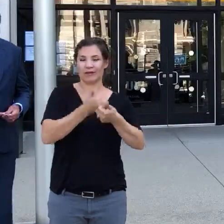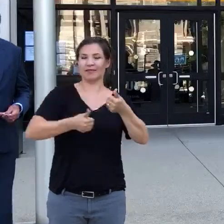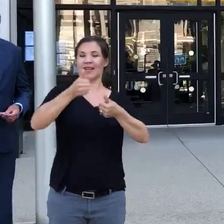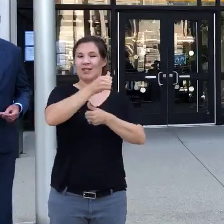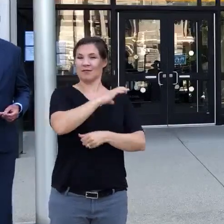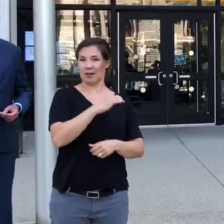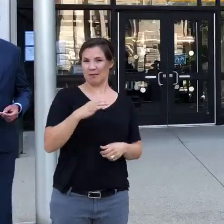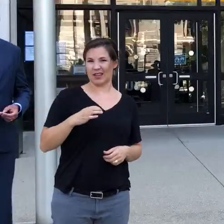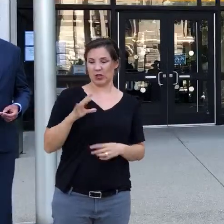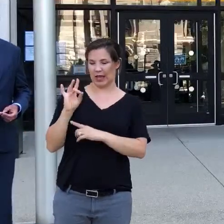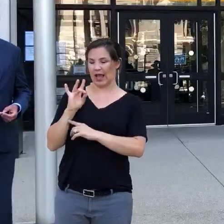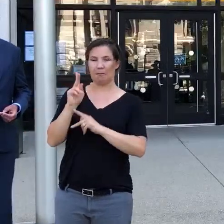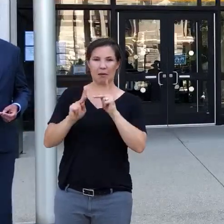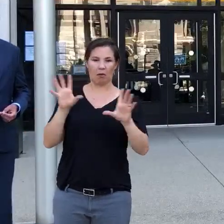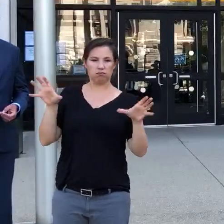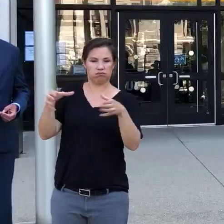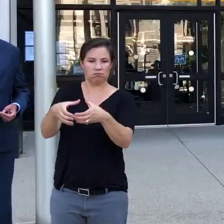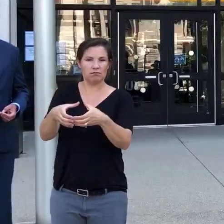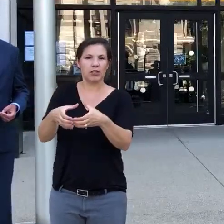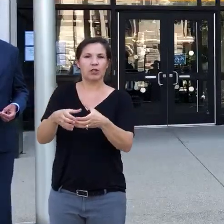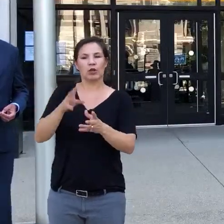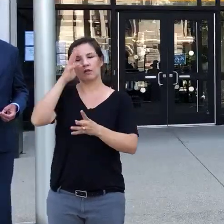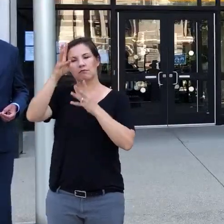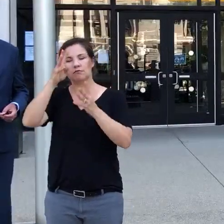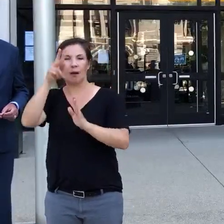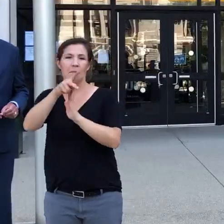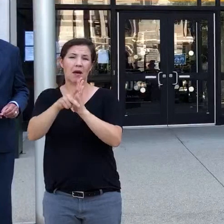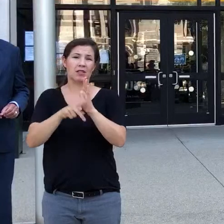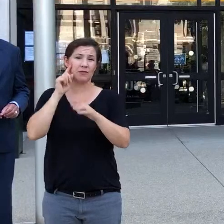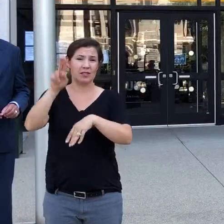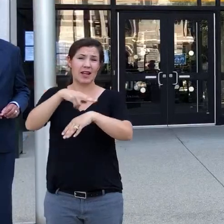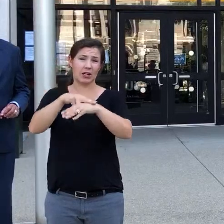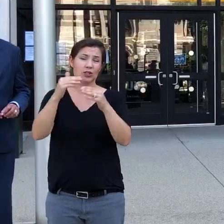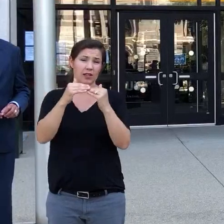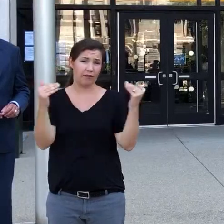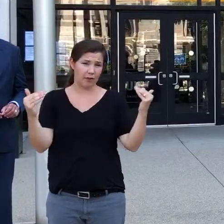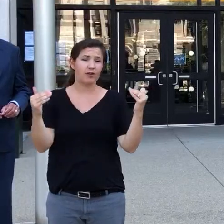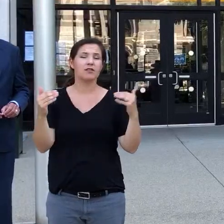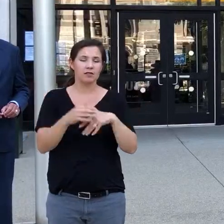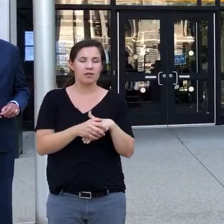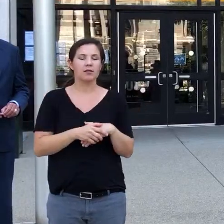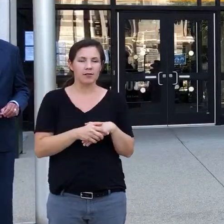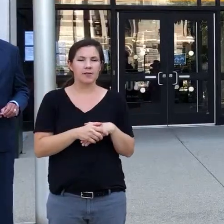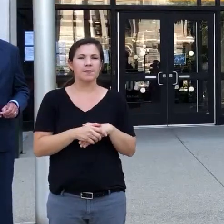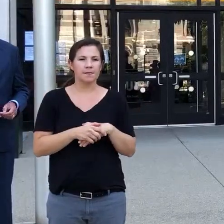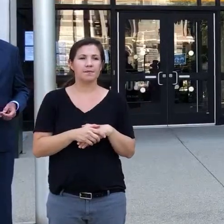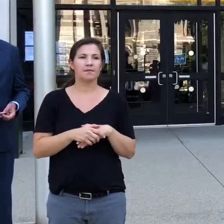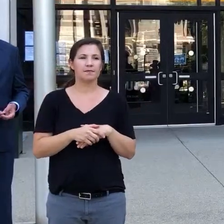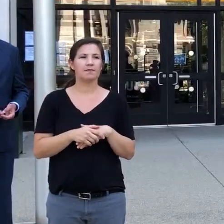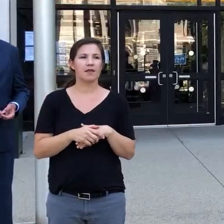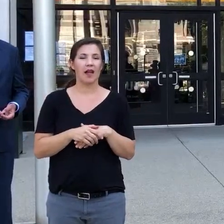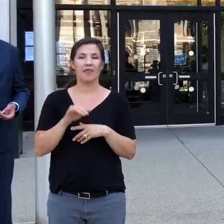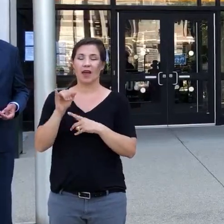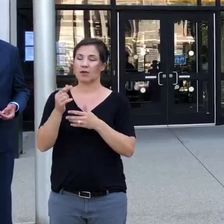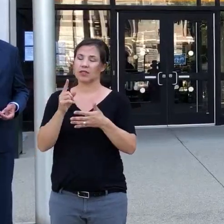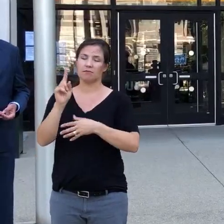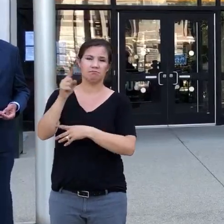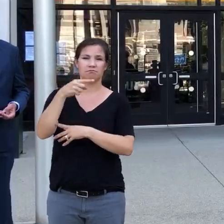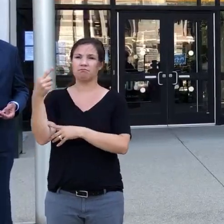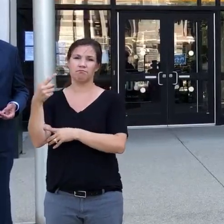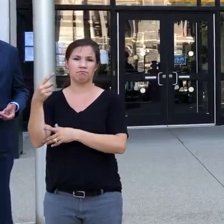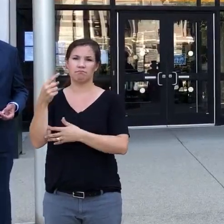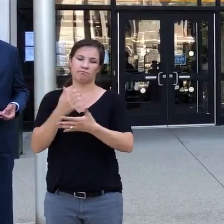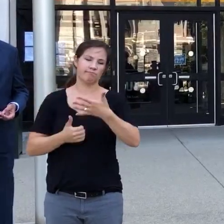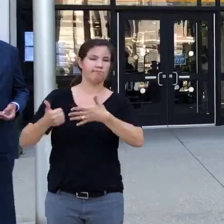So I'm one of 8 people who now will be making policy for a national level for the county's organizations. And it was the #1 priority we talked